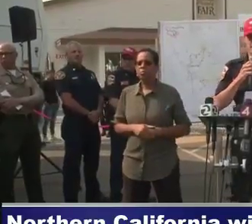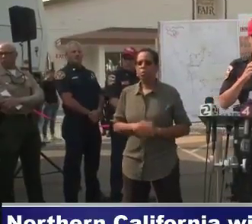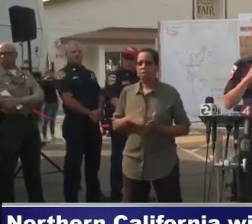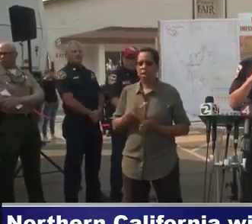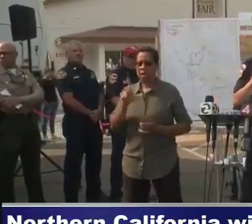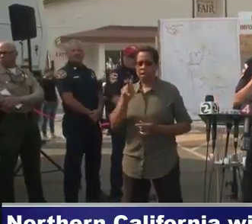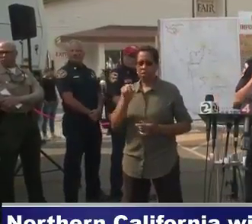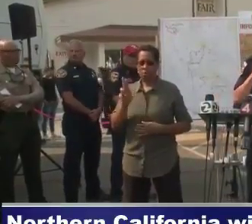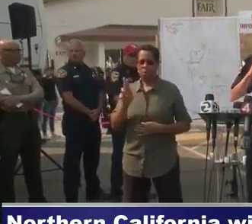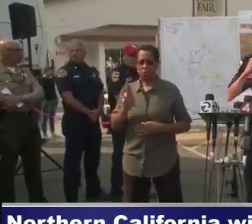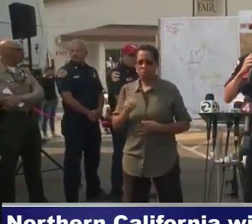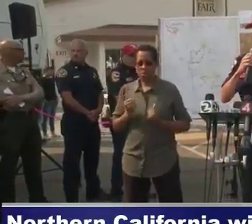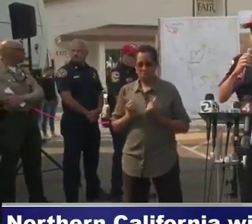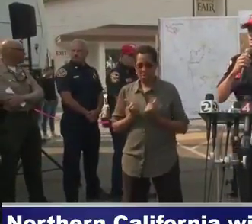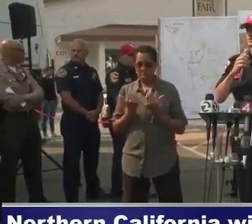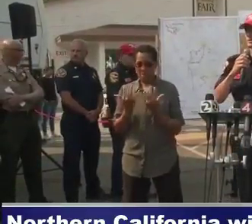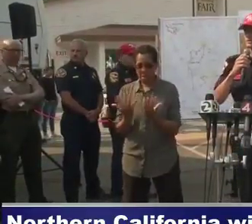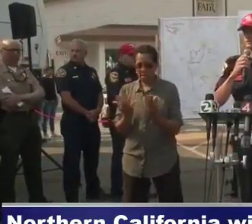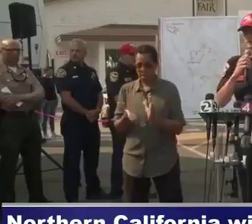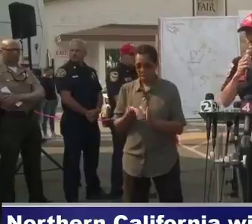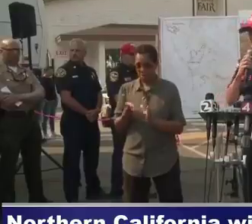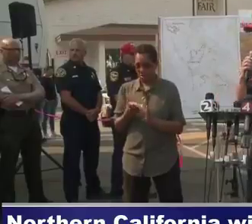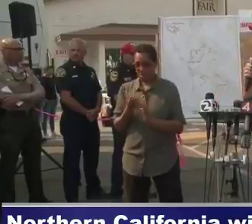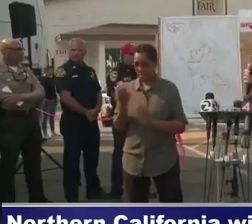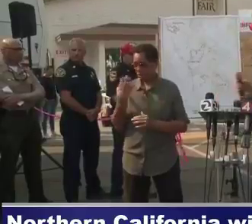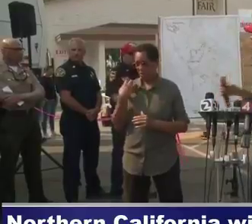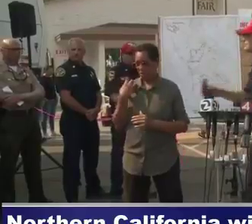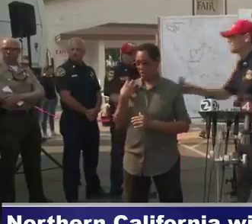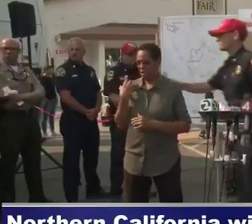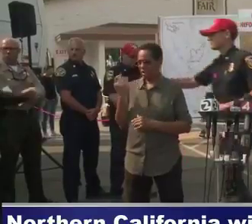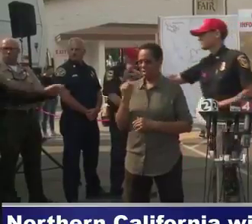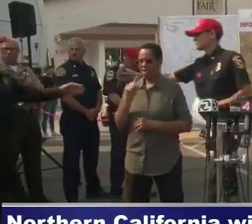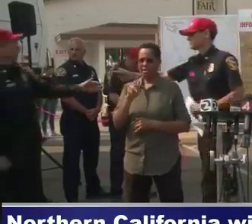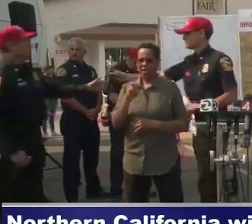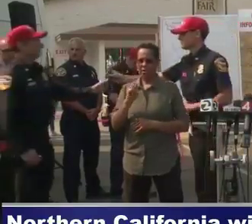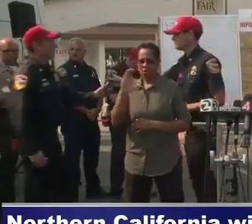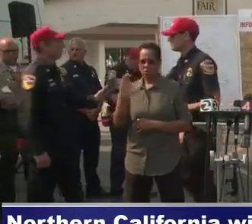Complex Operations Section Chief, Steve Crawford.